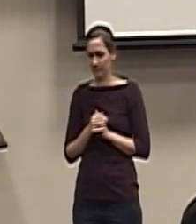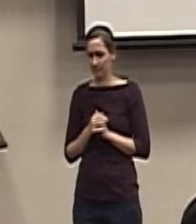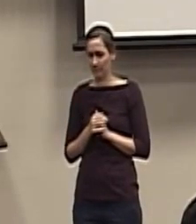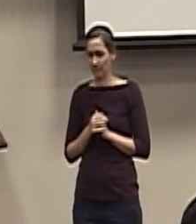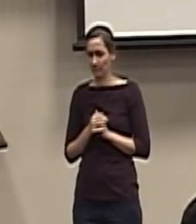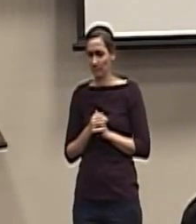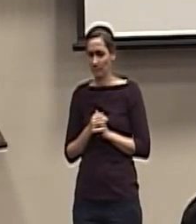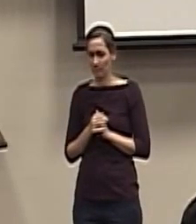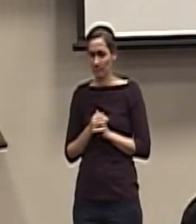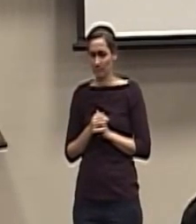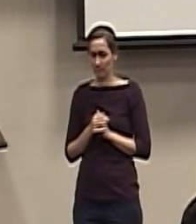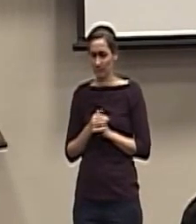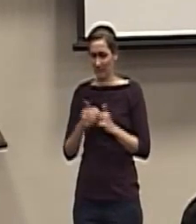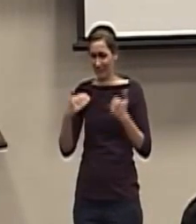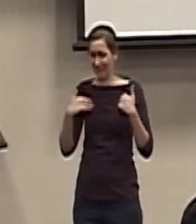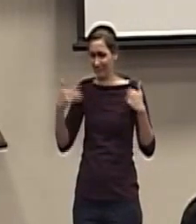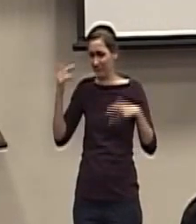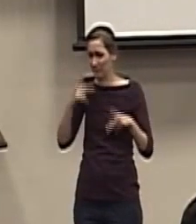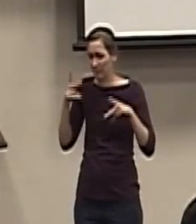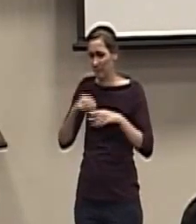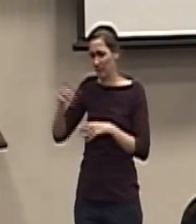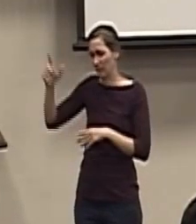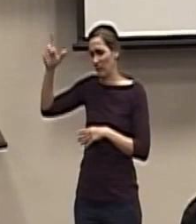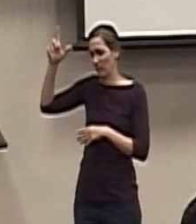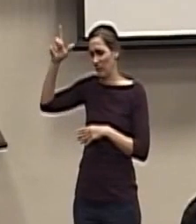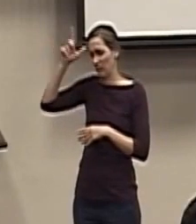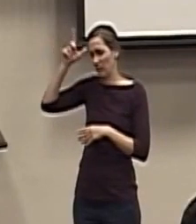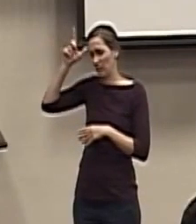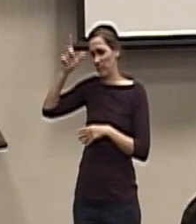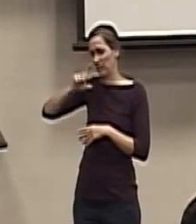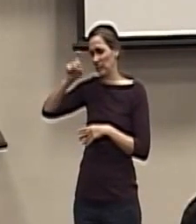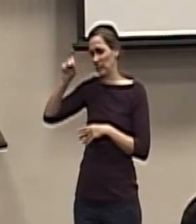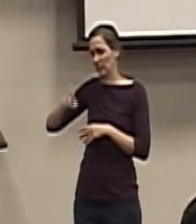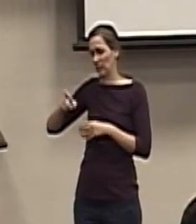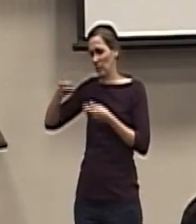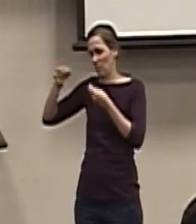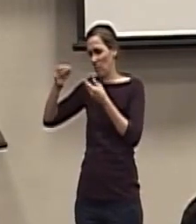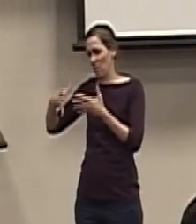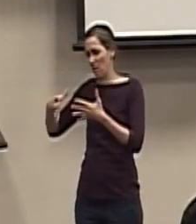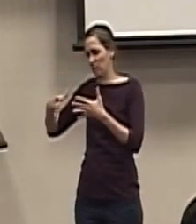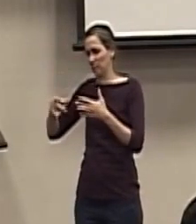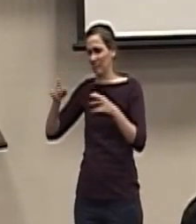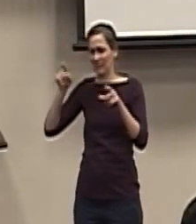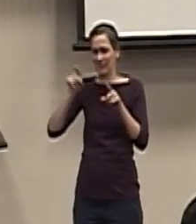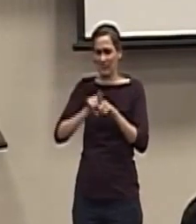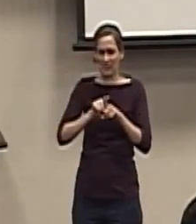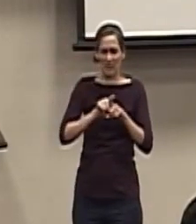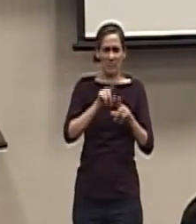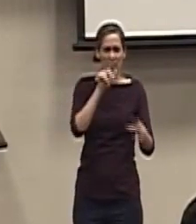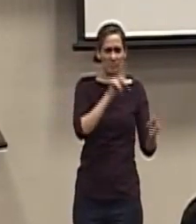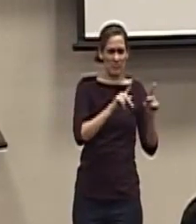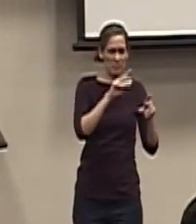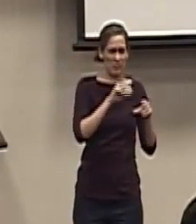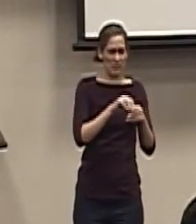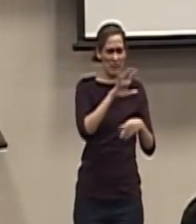There are people in Lubbock, Texas, just as lost as the people in deepest, darkest Africa.